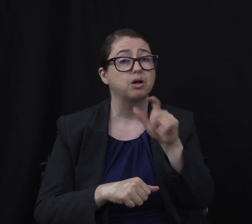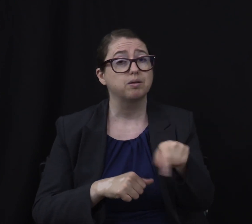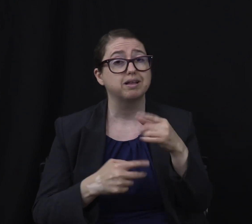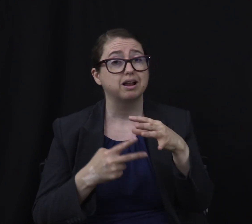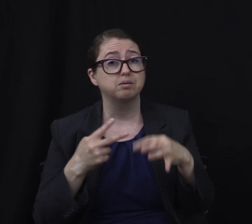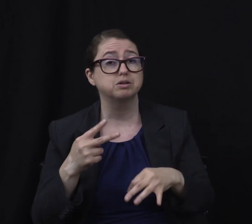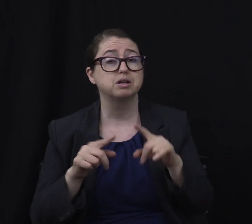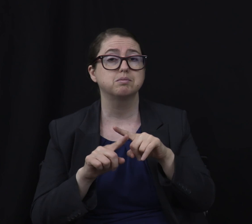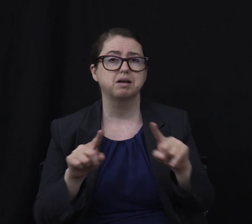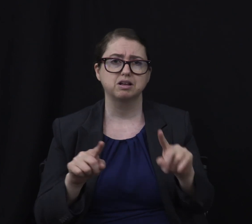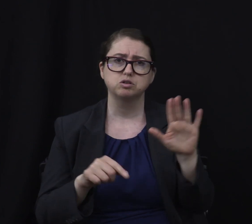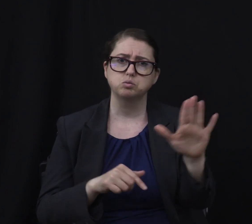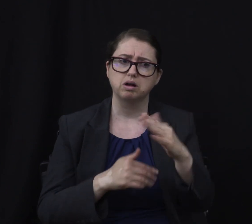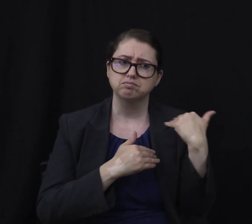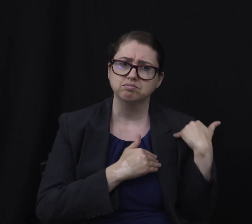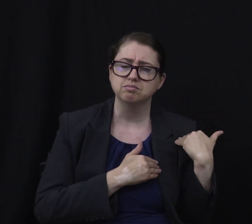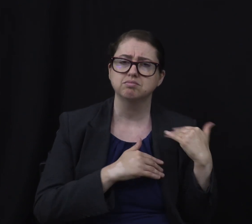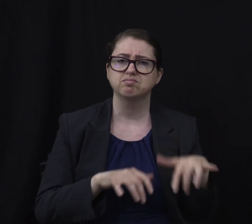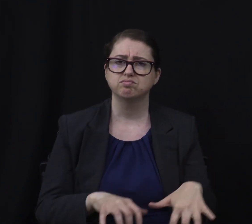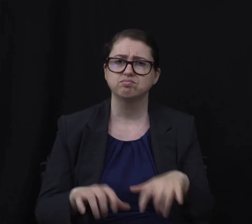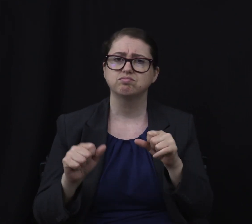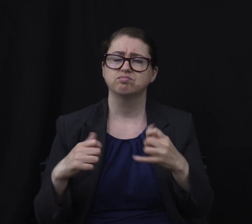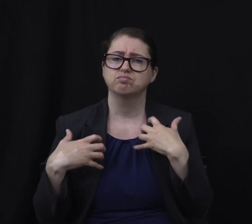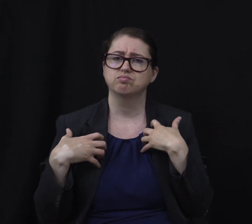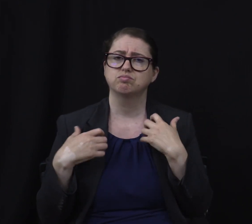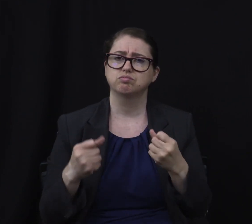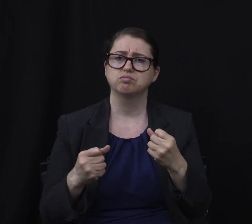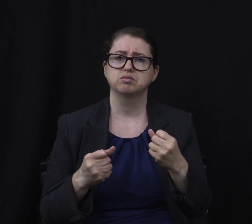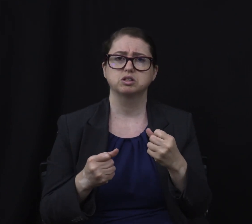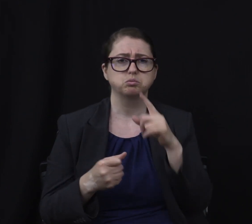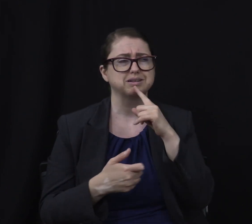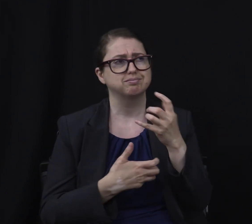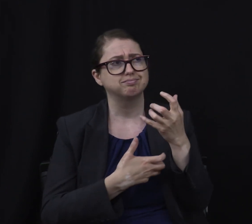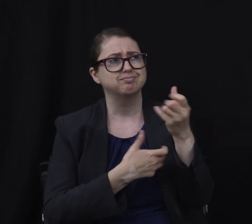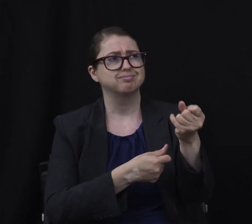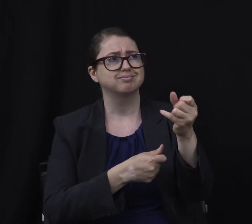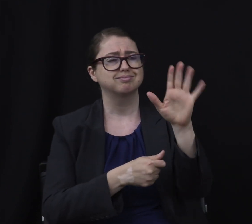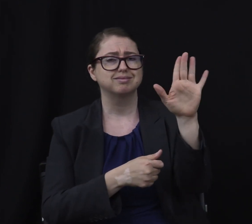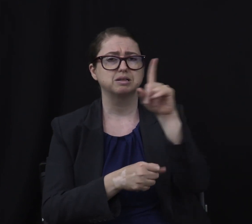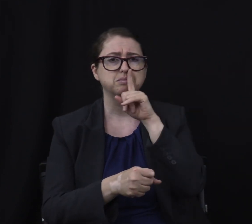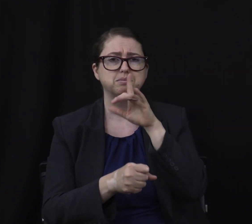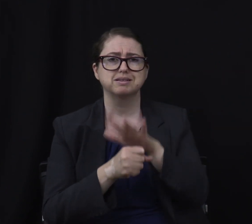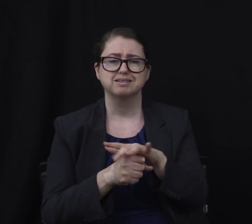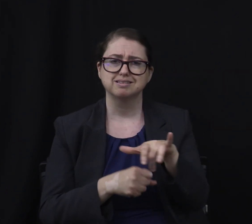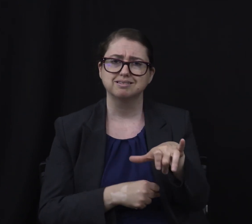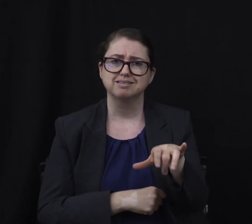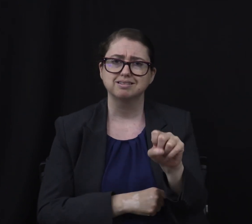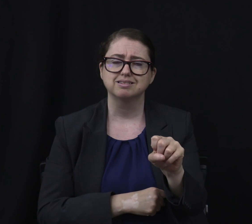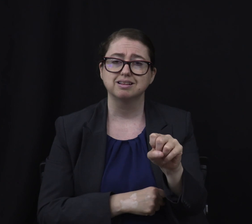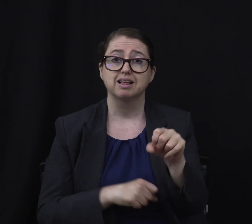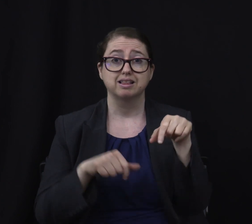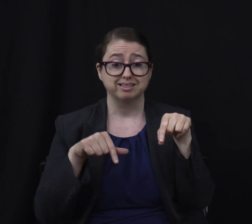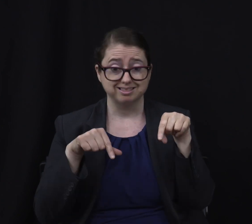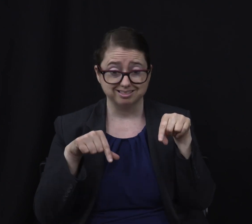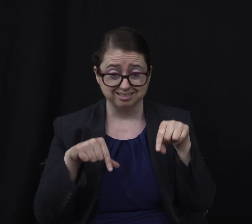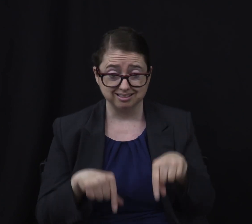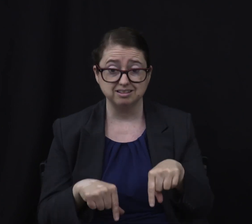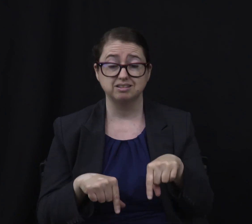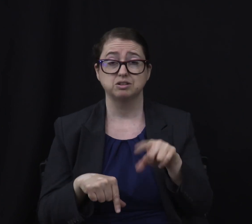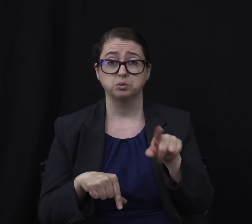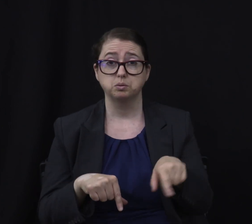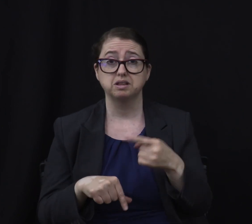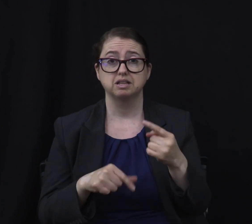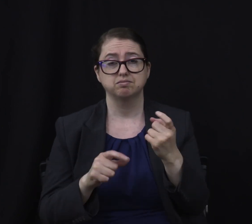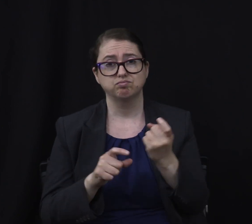courage, to stand on the promises of God. This and this alone is where victory is found.